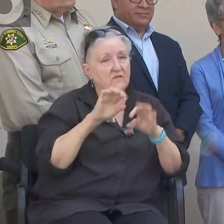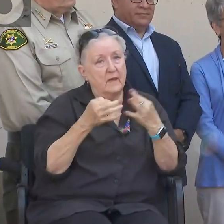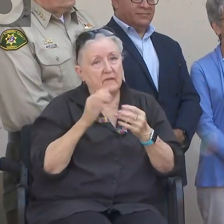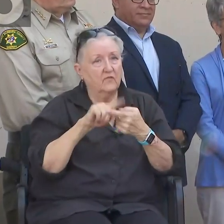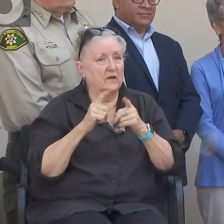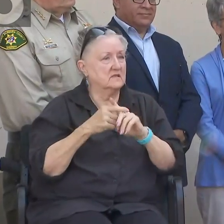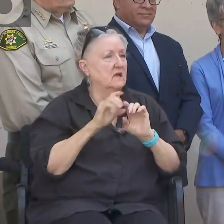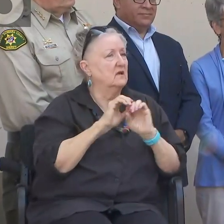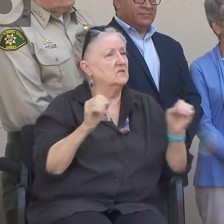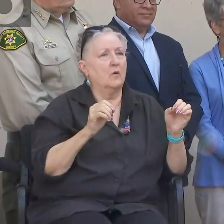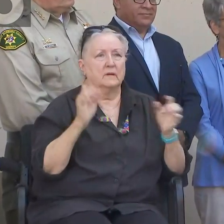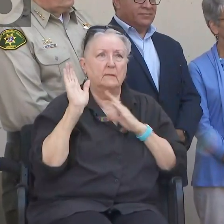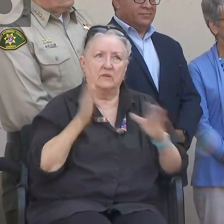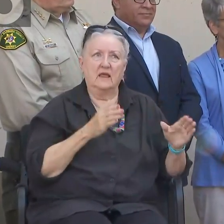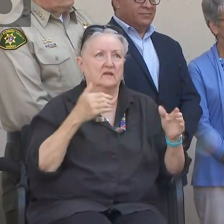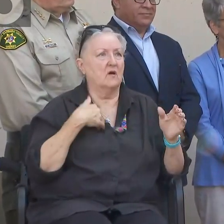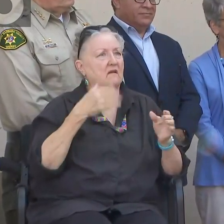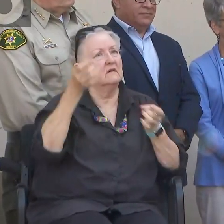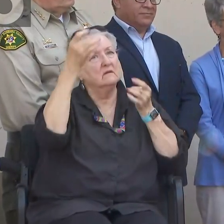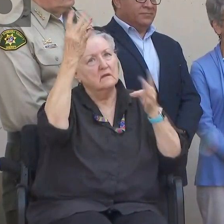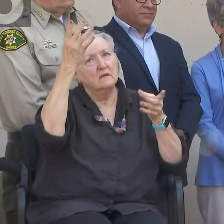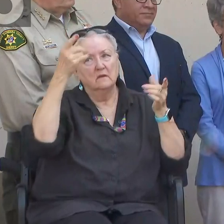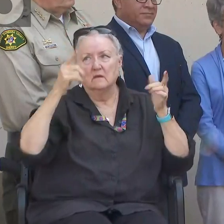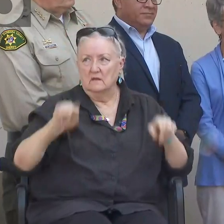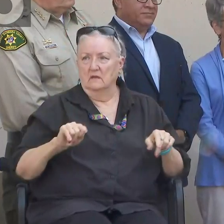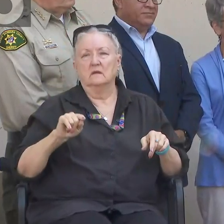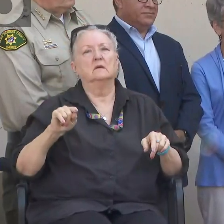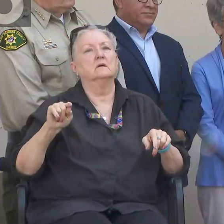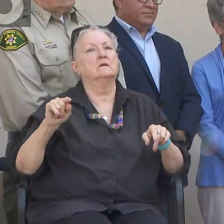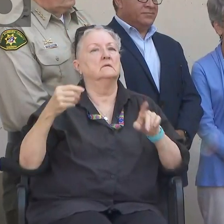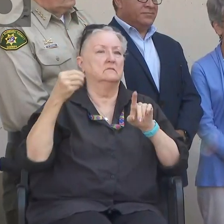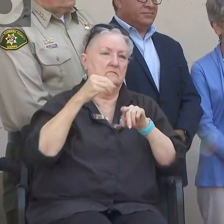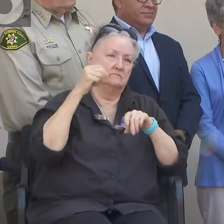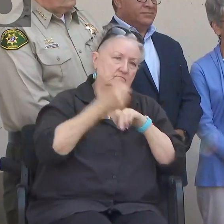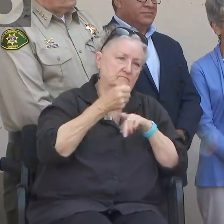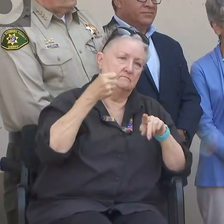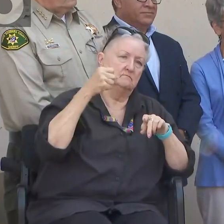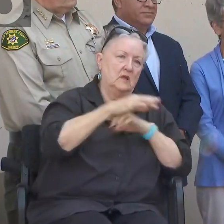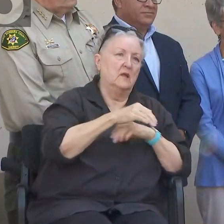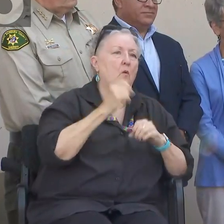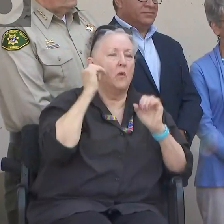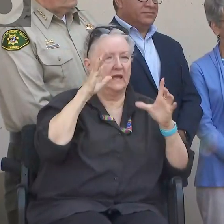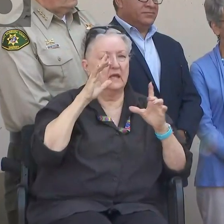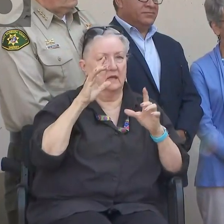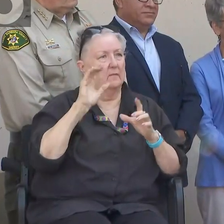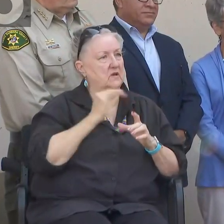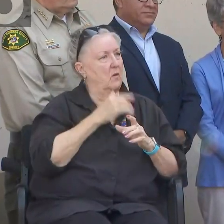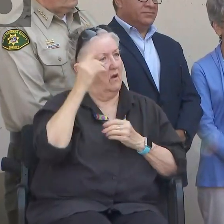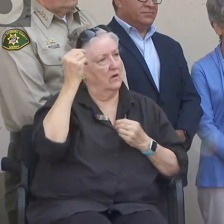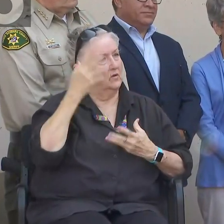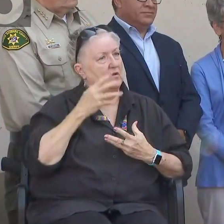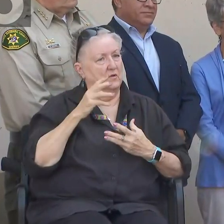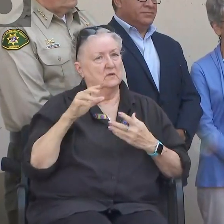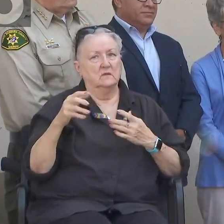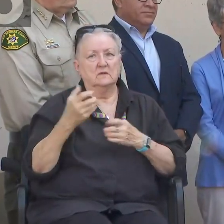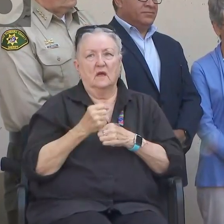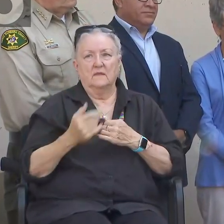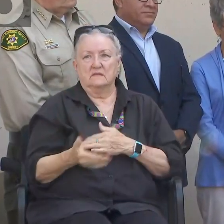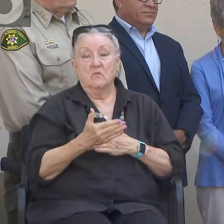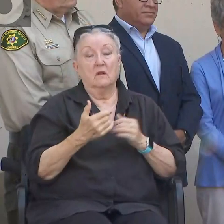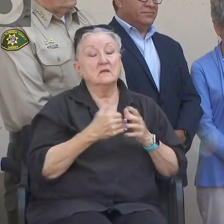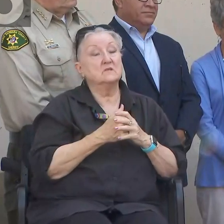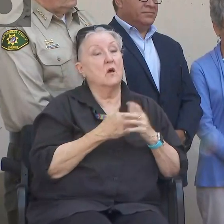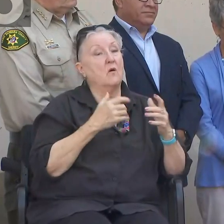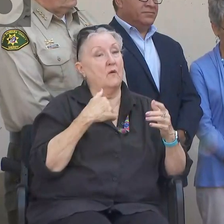sure nobody planned to have their day spent the way it is now and waking up to the news that we received.